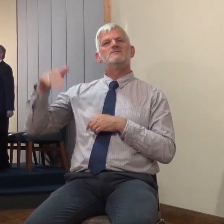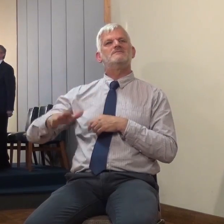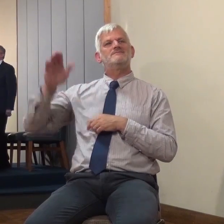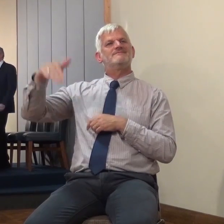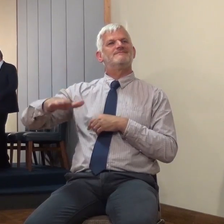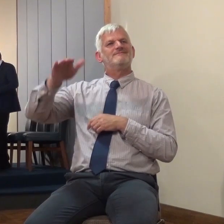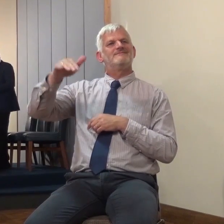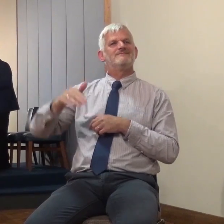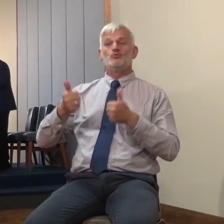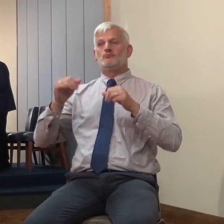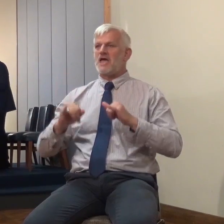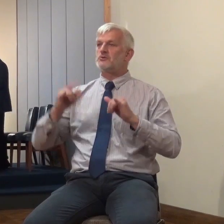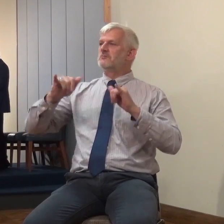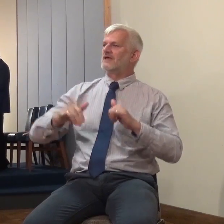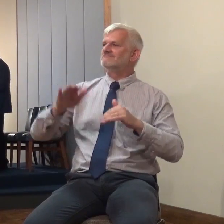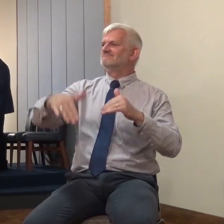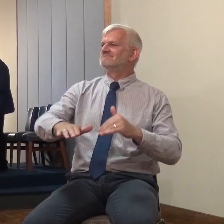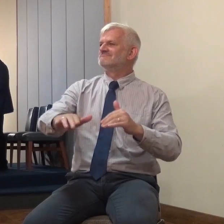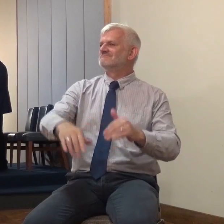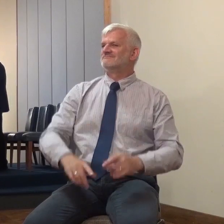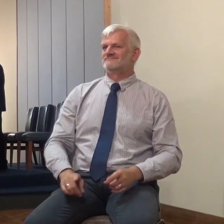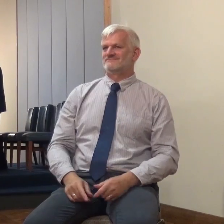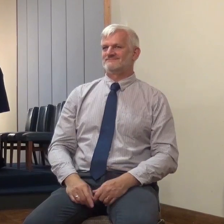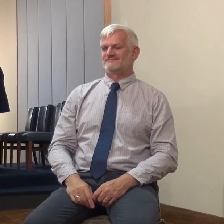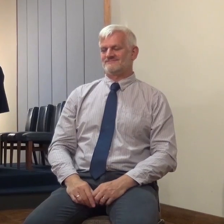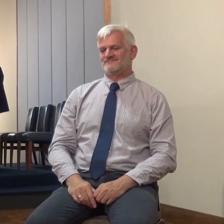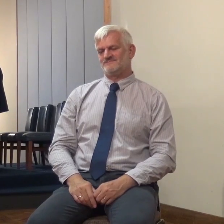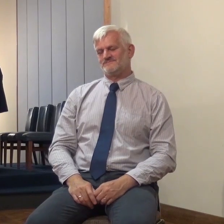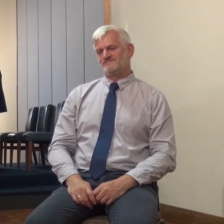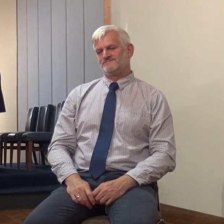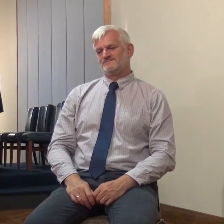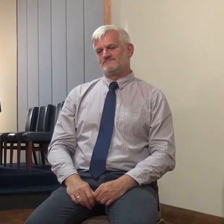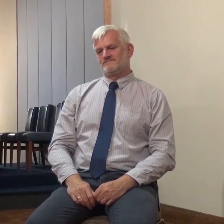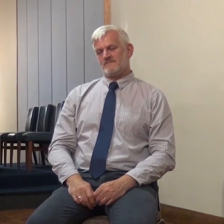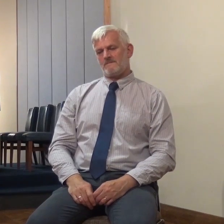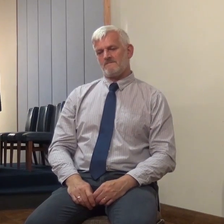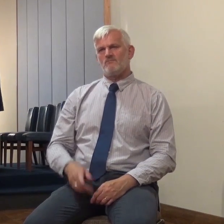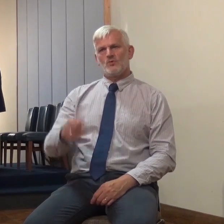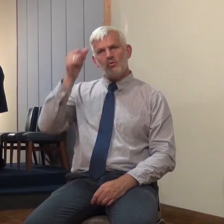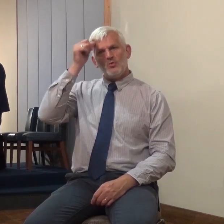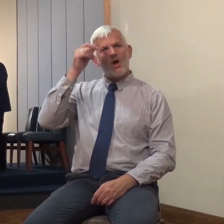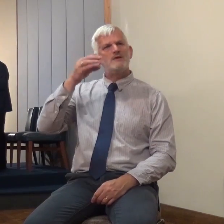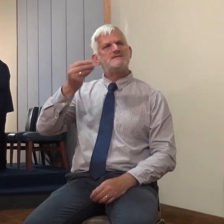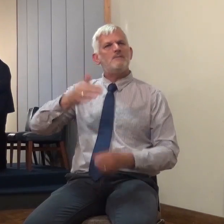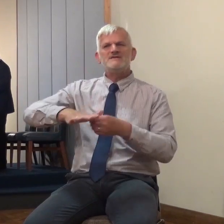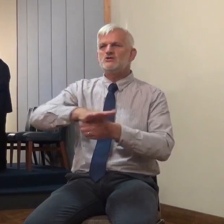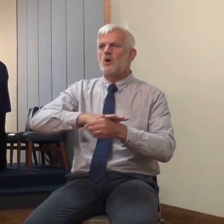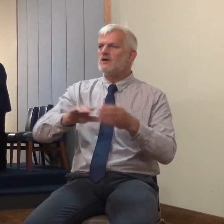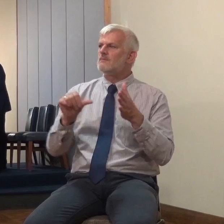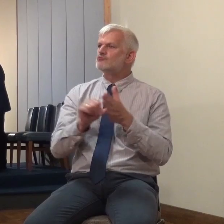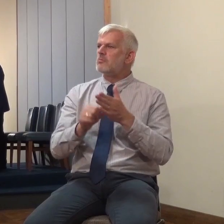key distinction that we could make to identify those situations that we might encounter